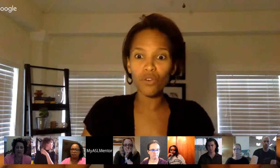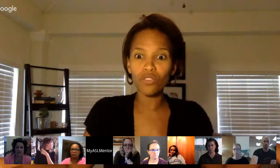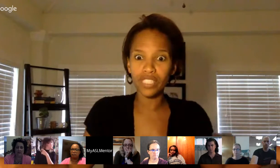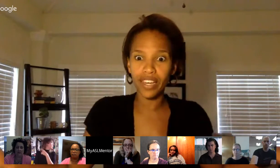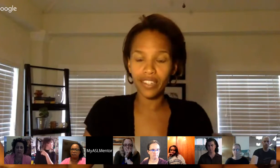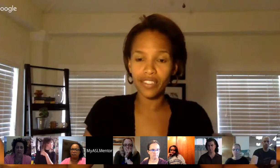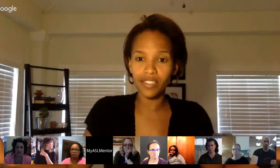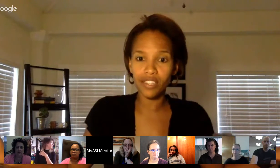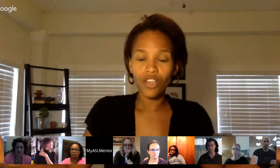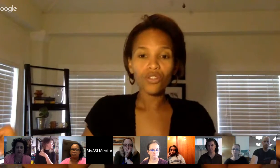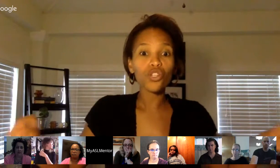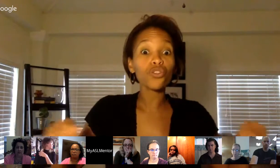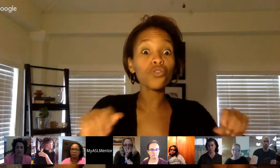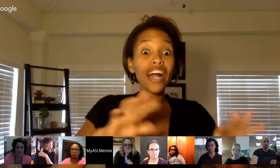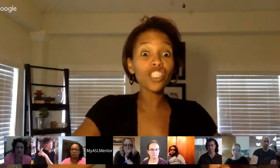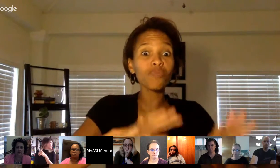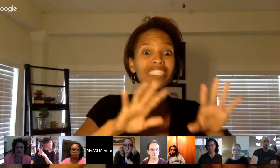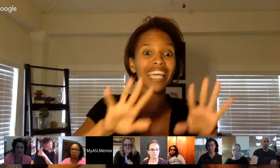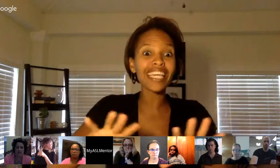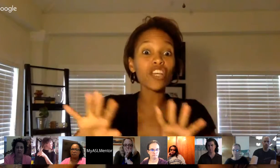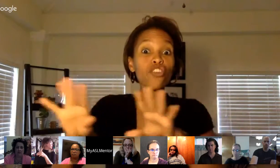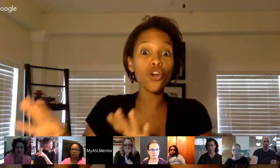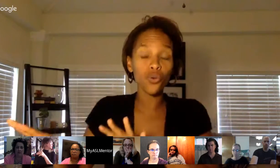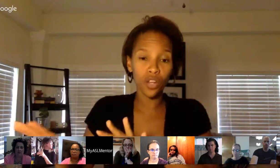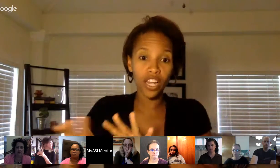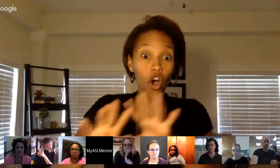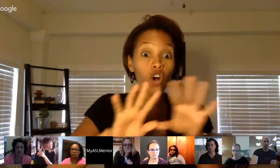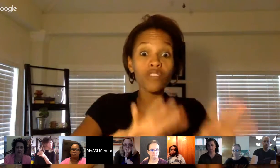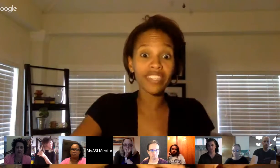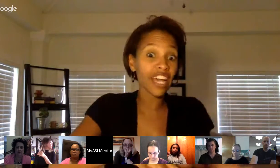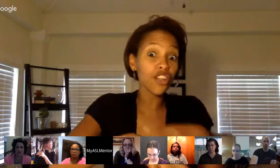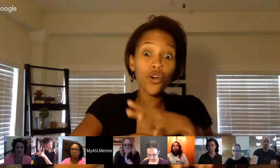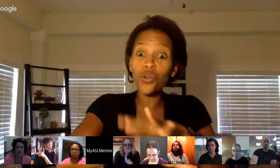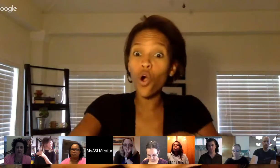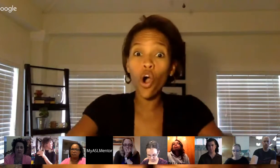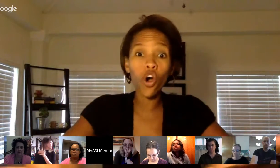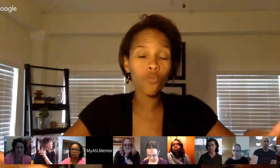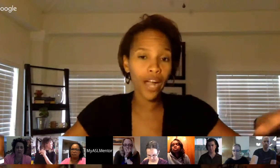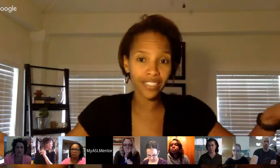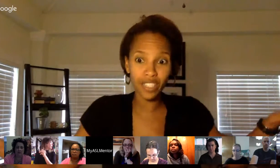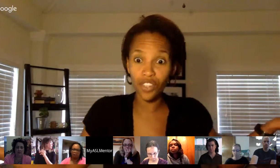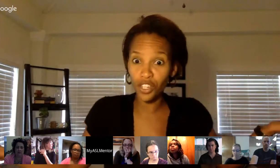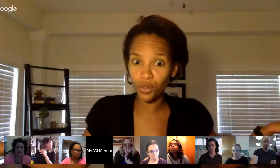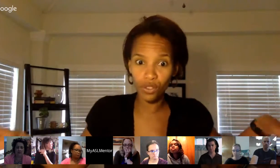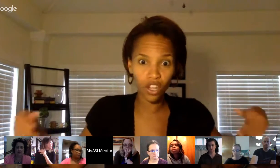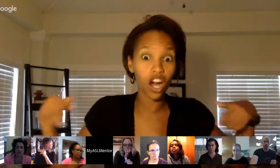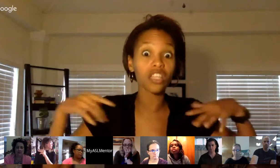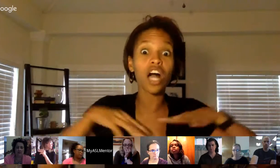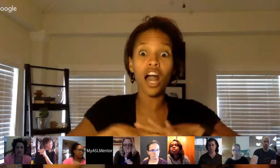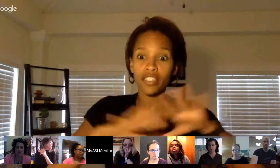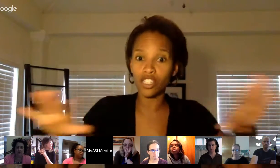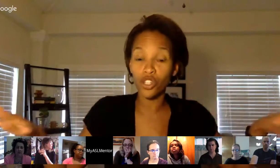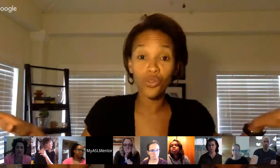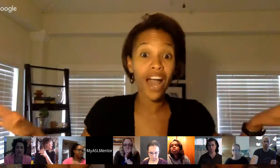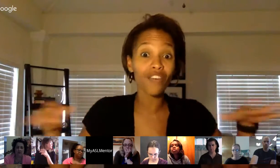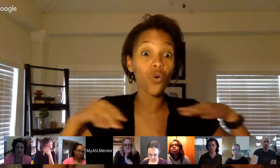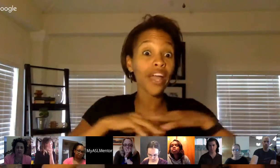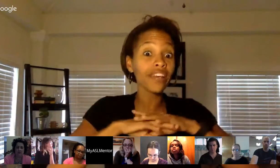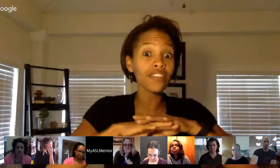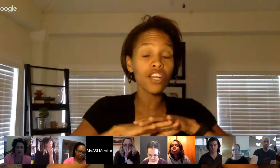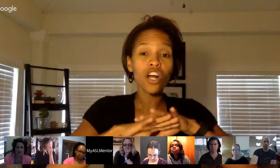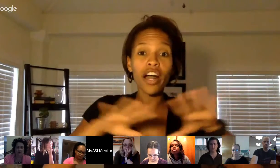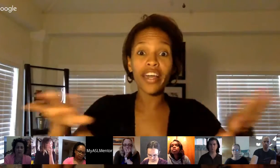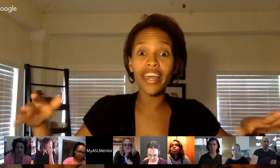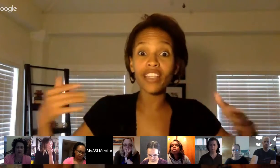same Rolodex. So you guys should be taking note in all of these, and I know you all practice videos a lot. So you have